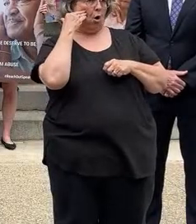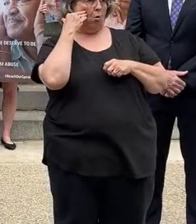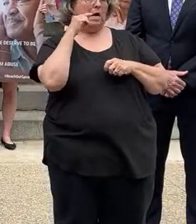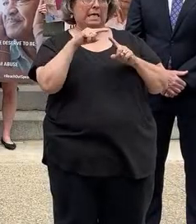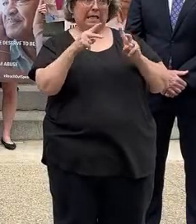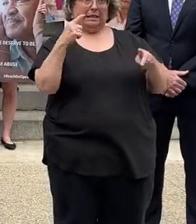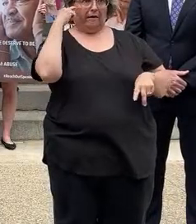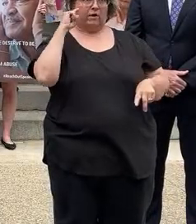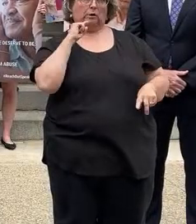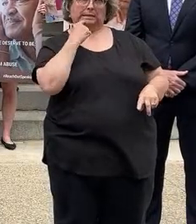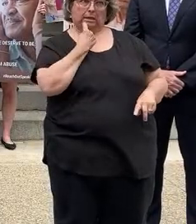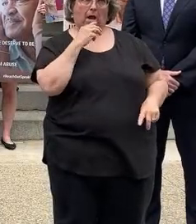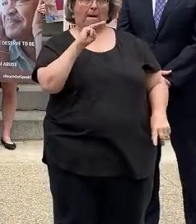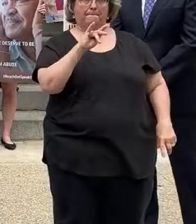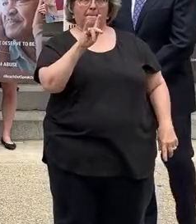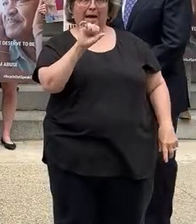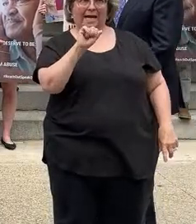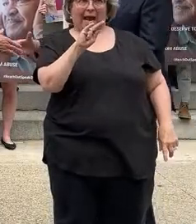very seriously, Mike Keane.